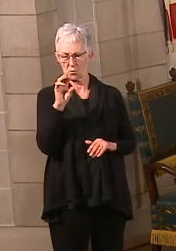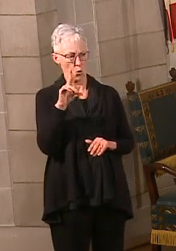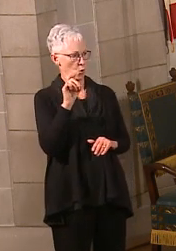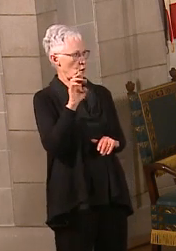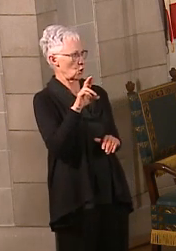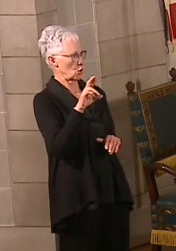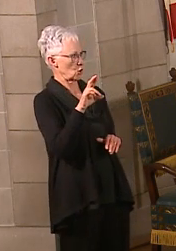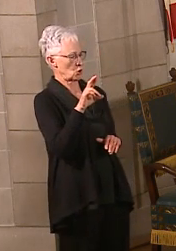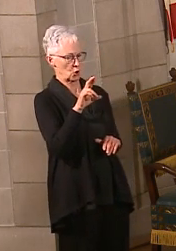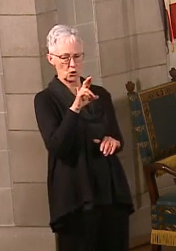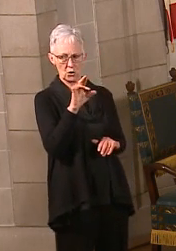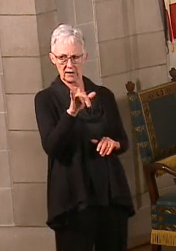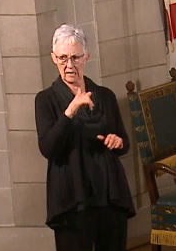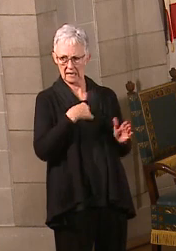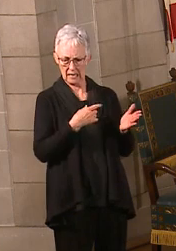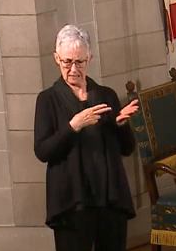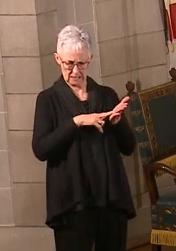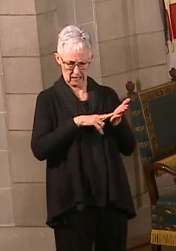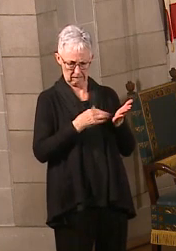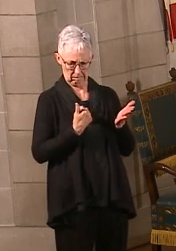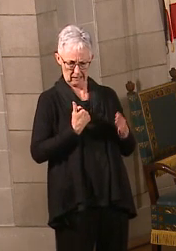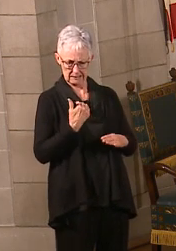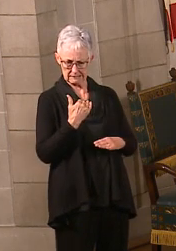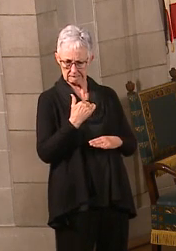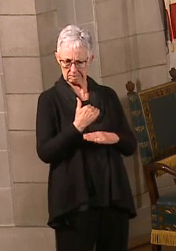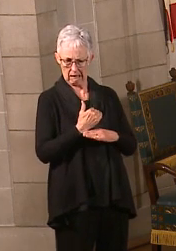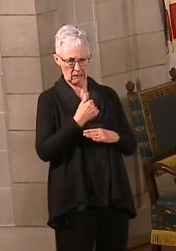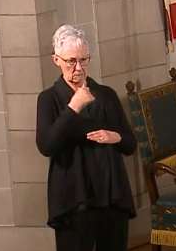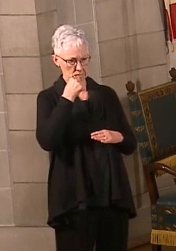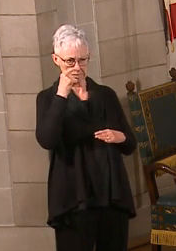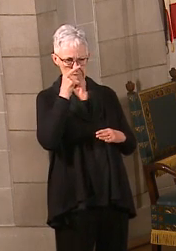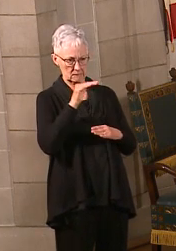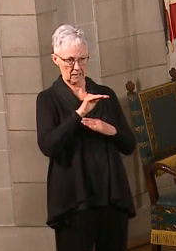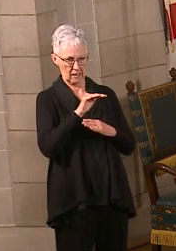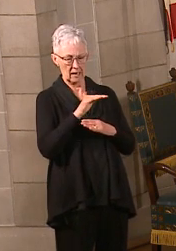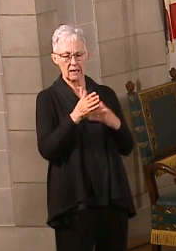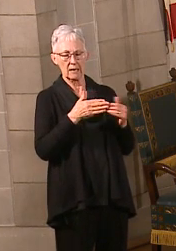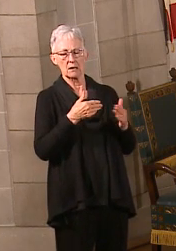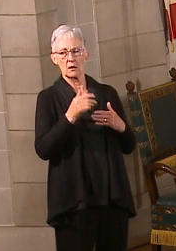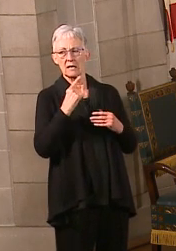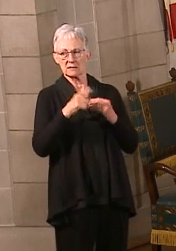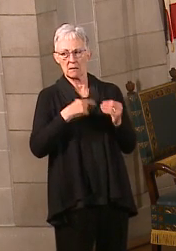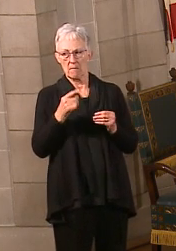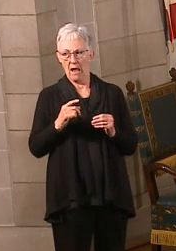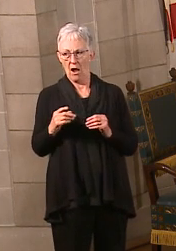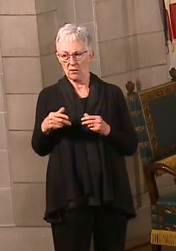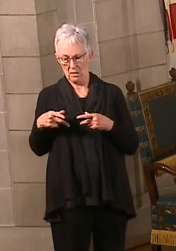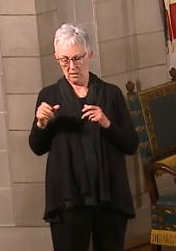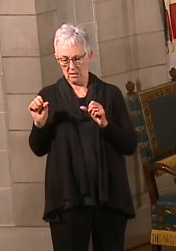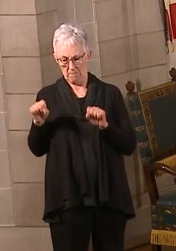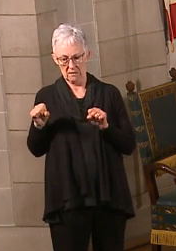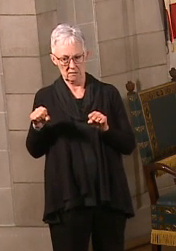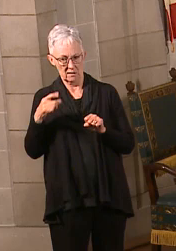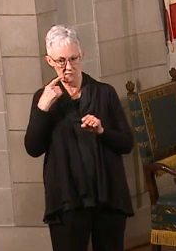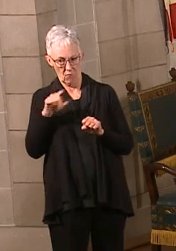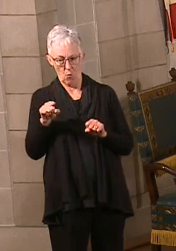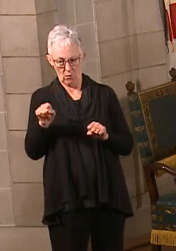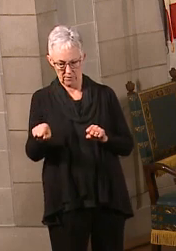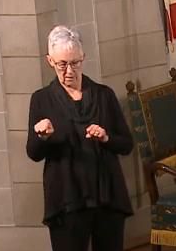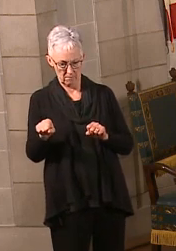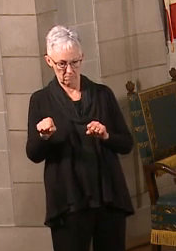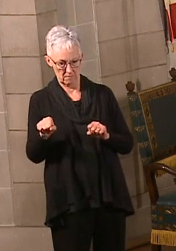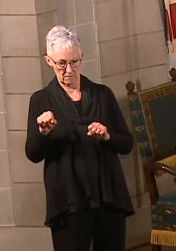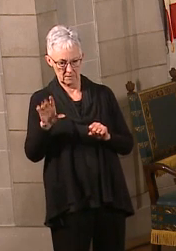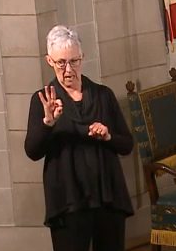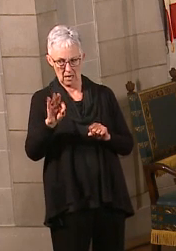starting to blur a little bit. With regard to allow health departments to give 911 departments addresses to where people are